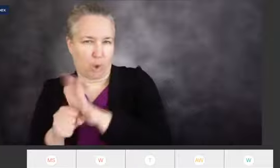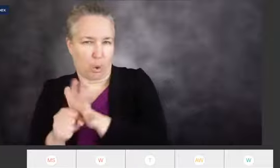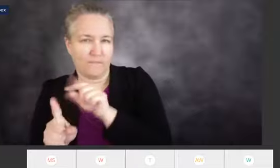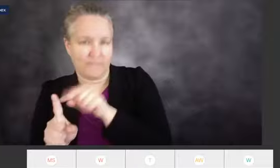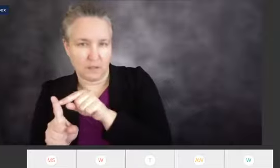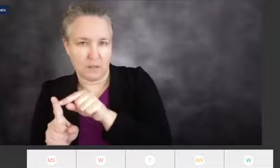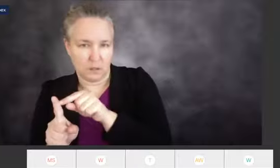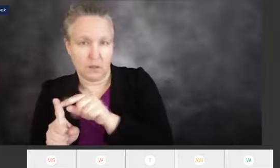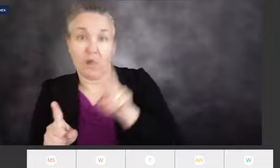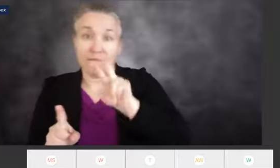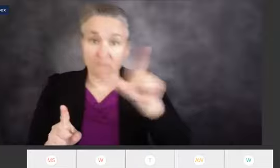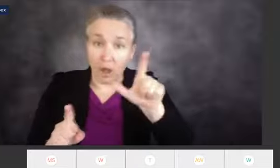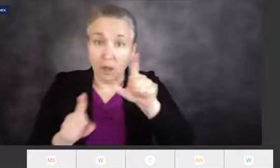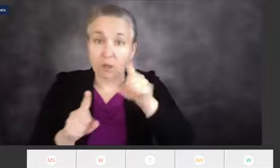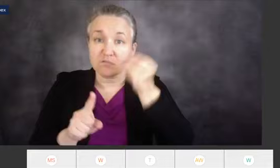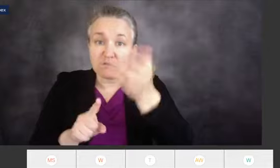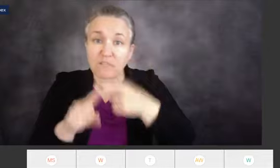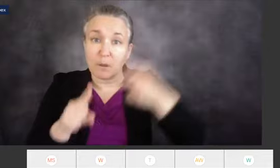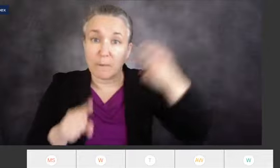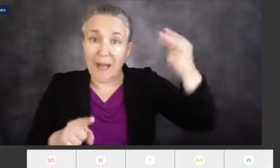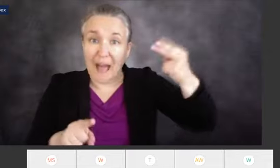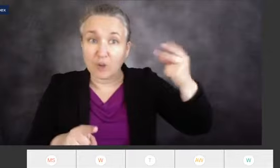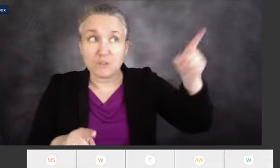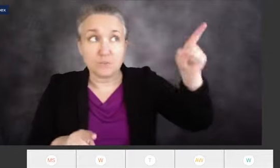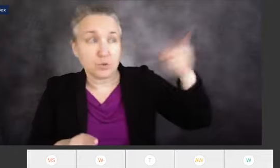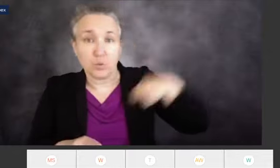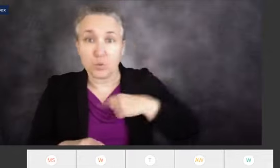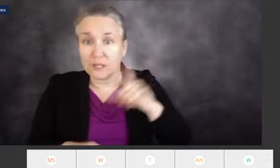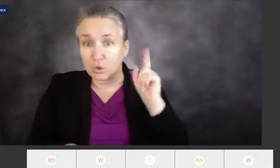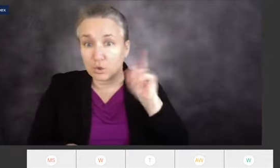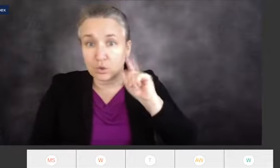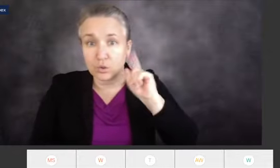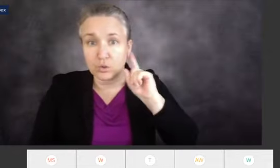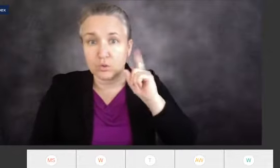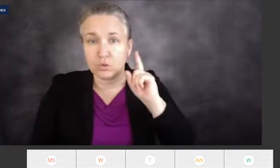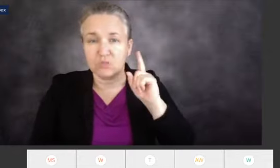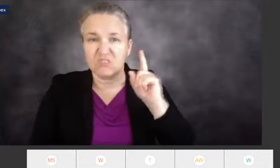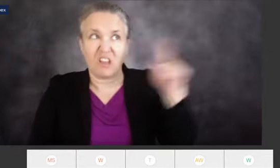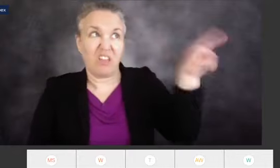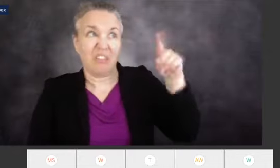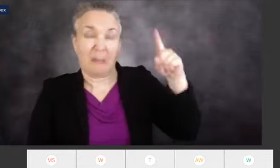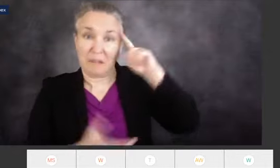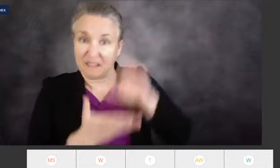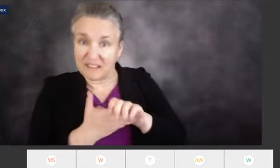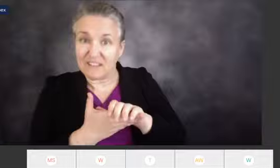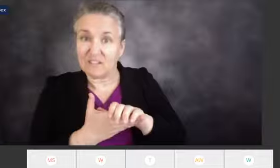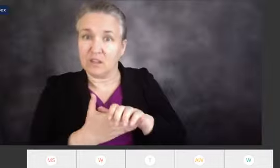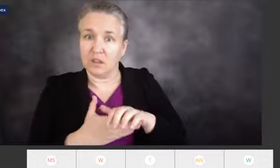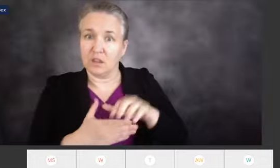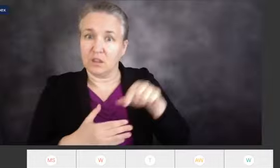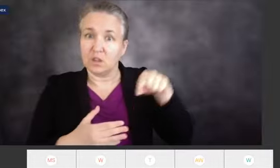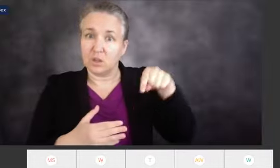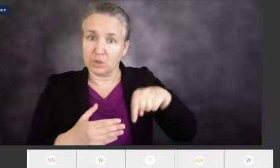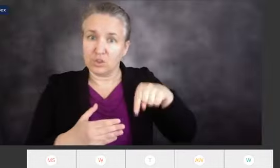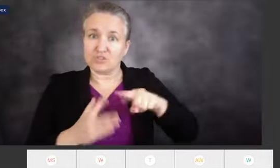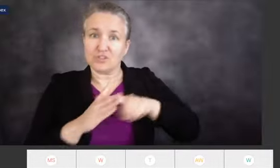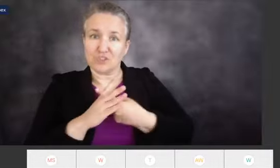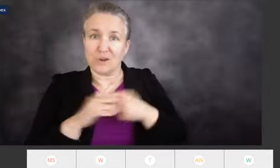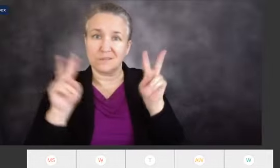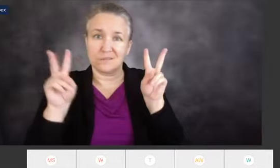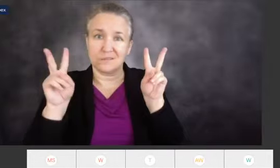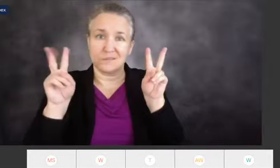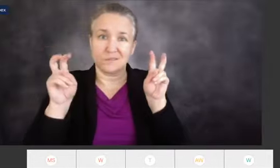Val, we're hearing out of Harrisburg that they believe this is the start of the quote unquote